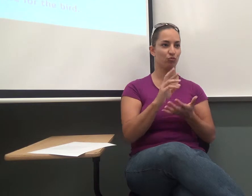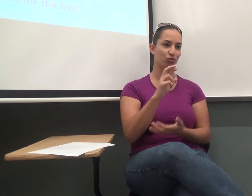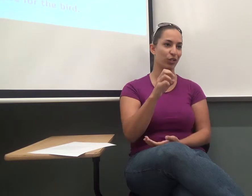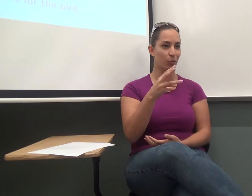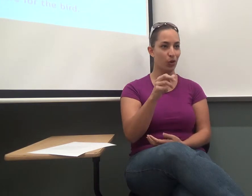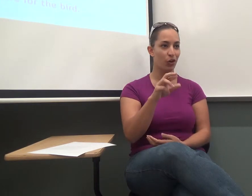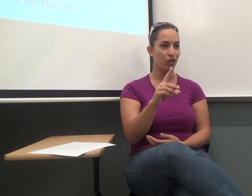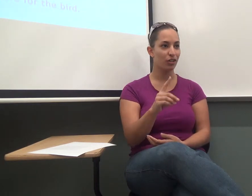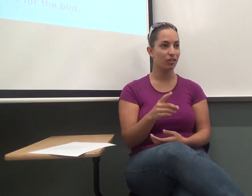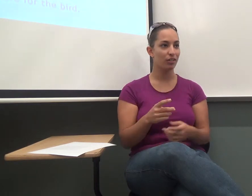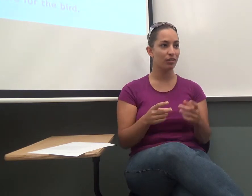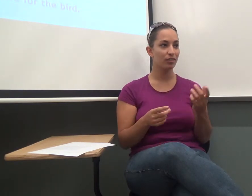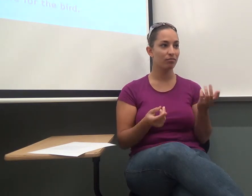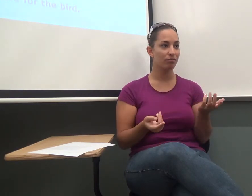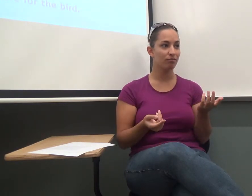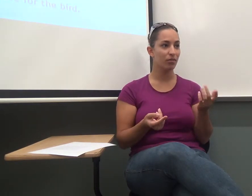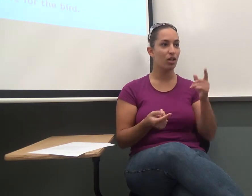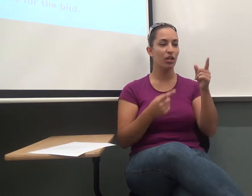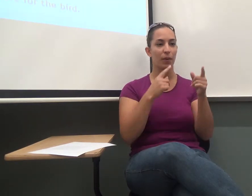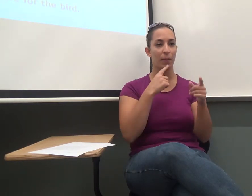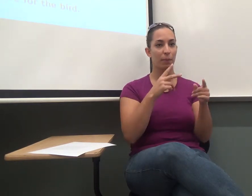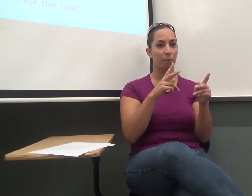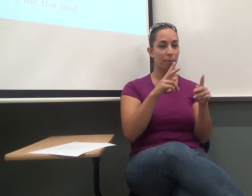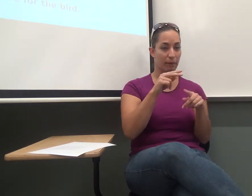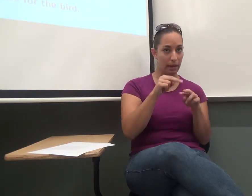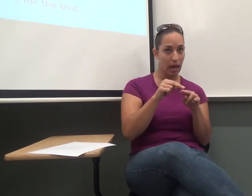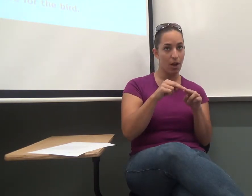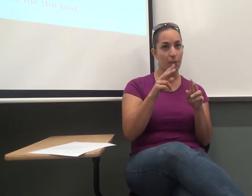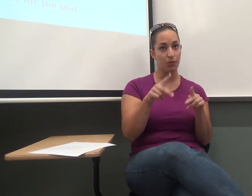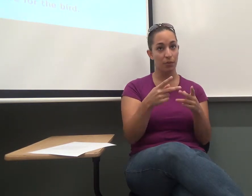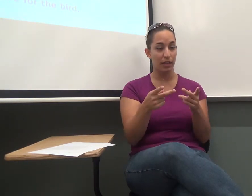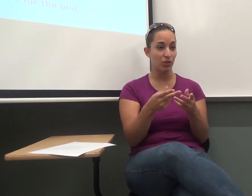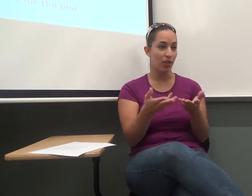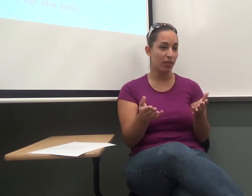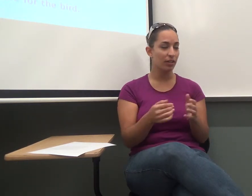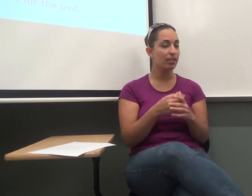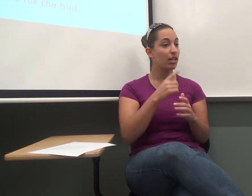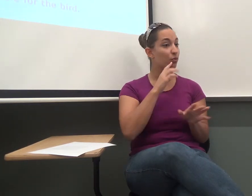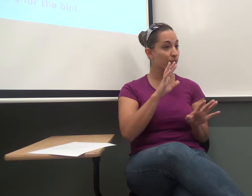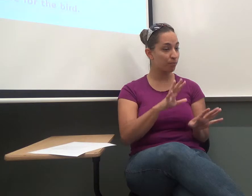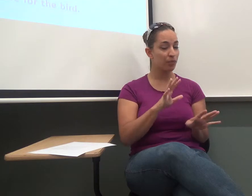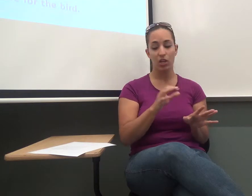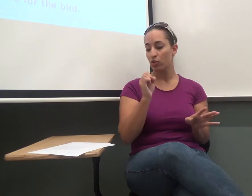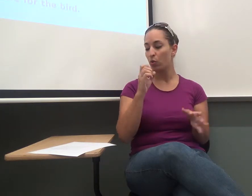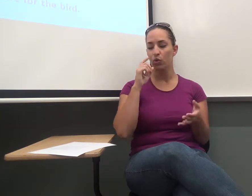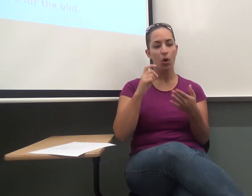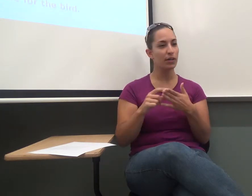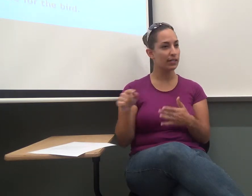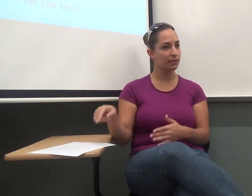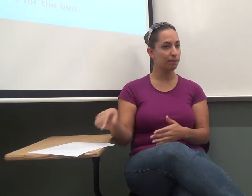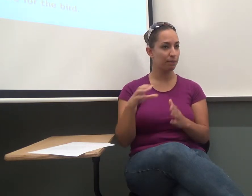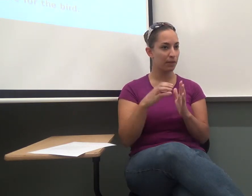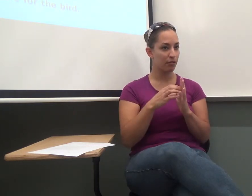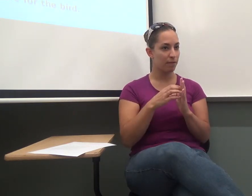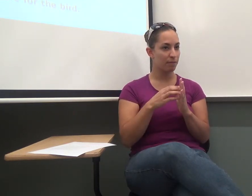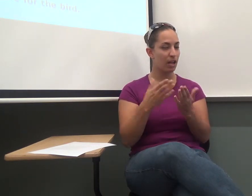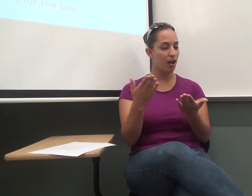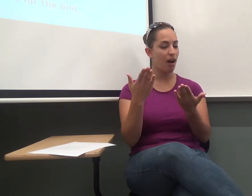Person, place, or thing. Now notice something about this paragraph. It offers us structures that